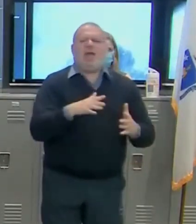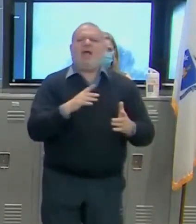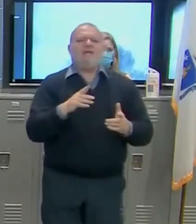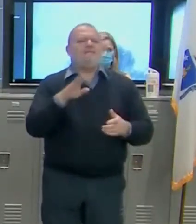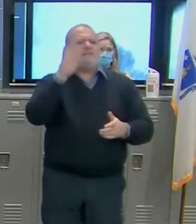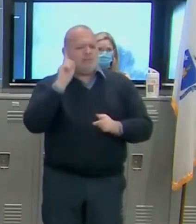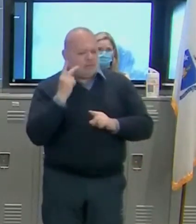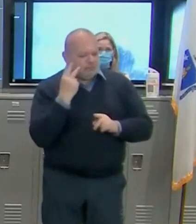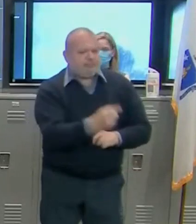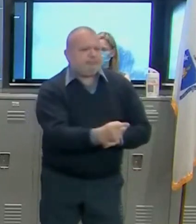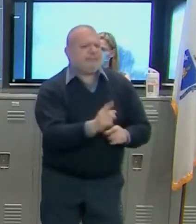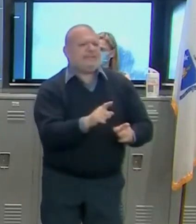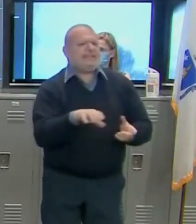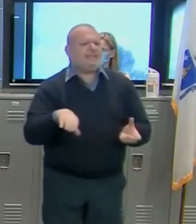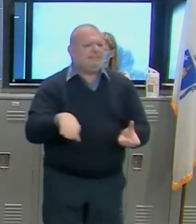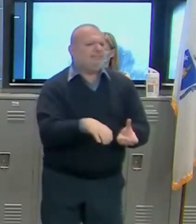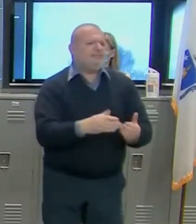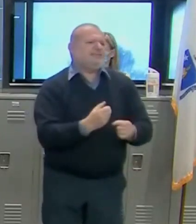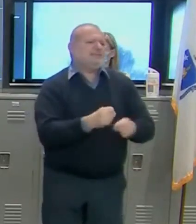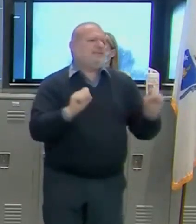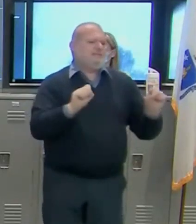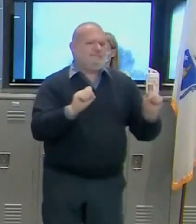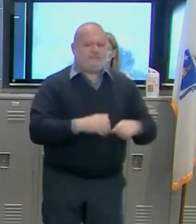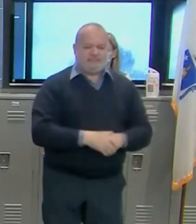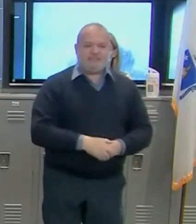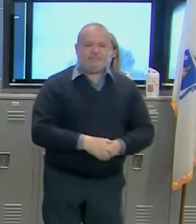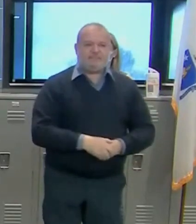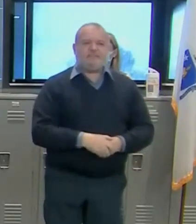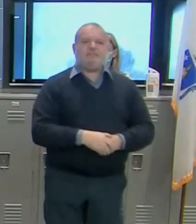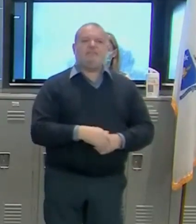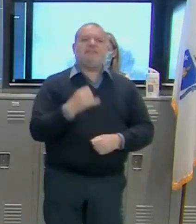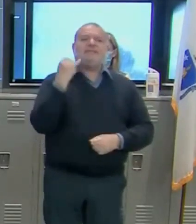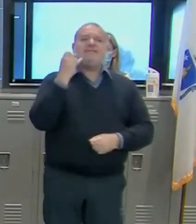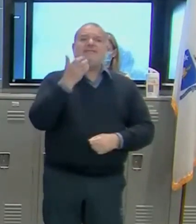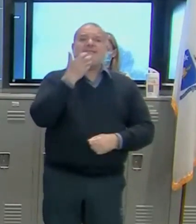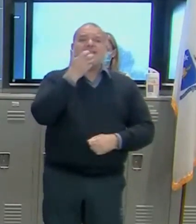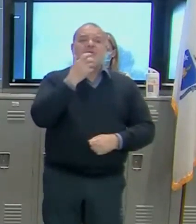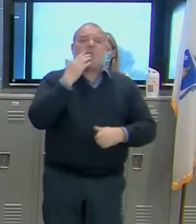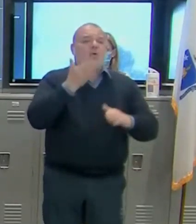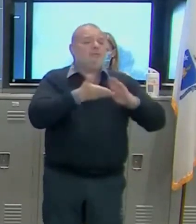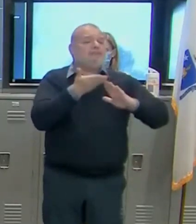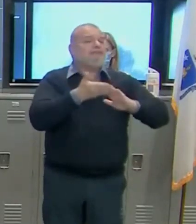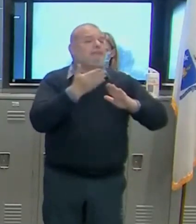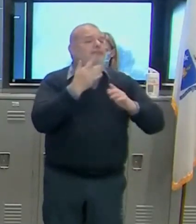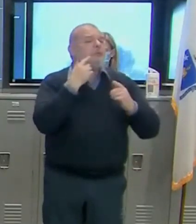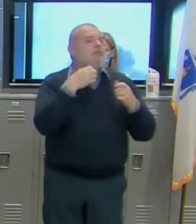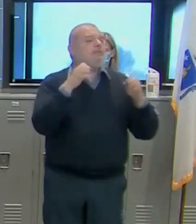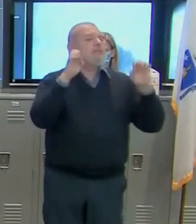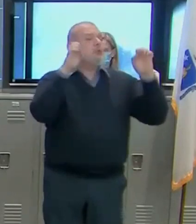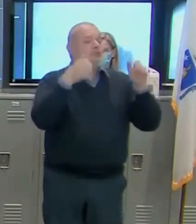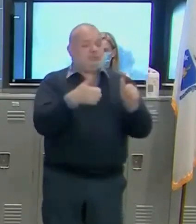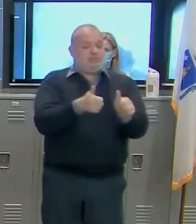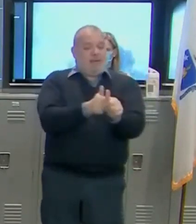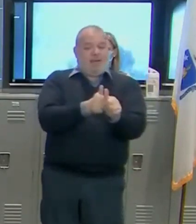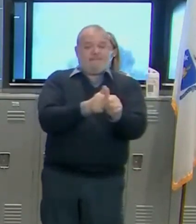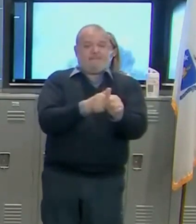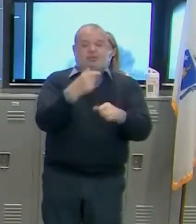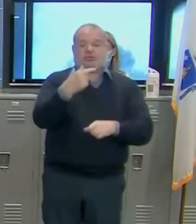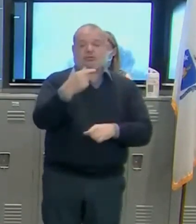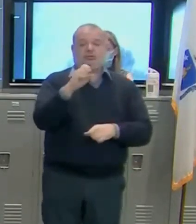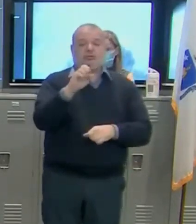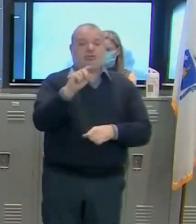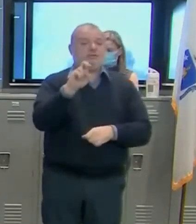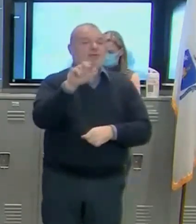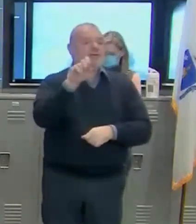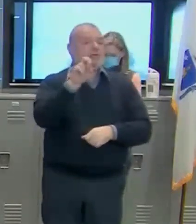have a heater or a generator, we've said this before, follow the directions and be very careful. With that, I'd like to turn it over to the Lieutenant Governor.